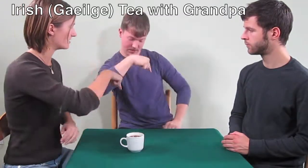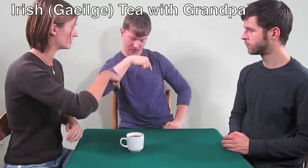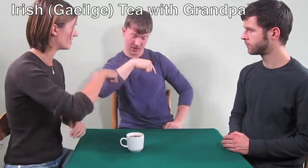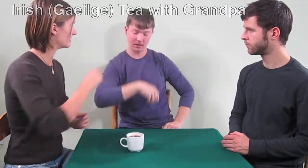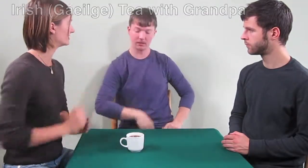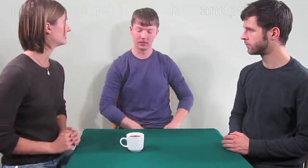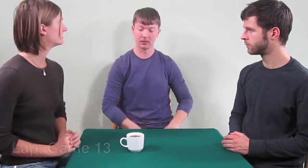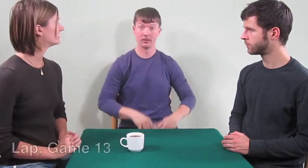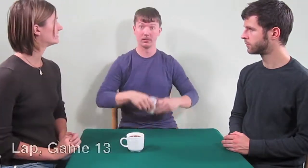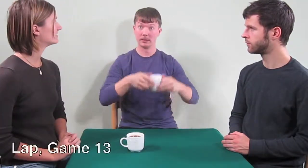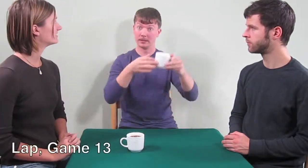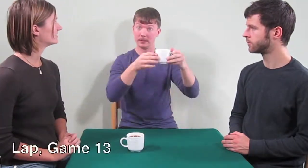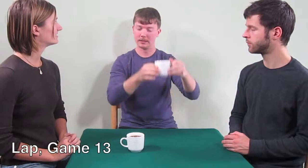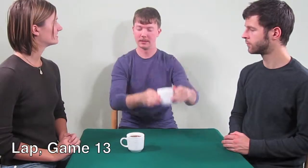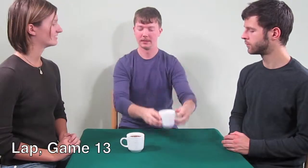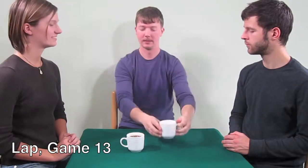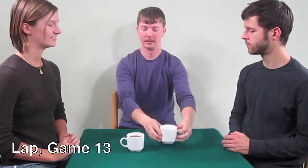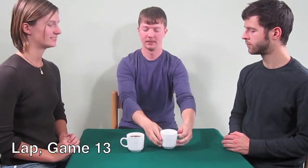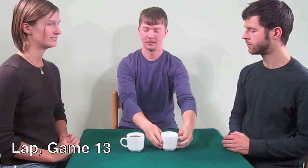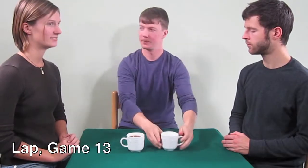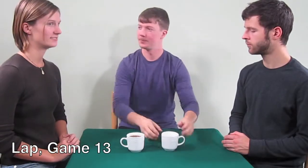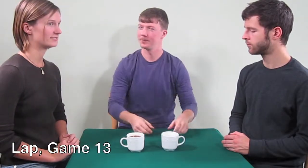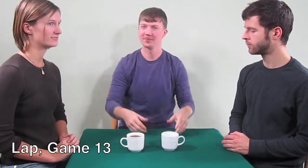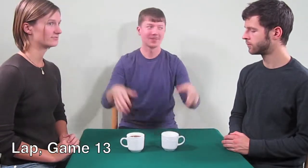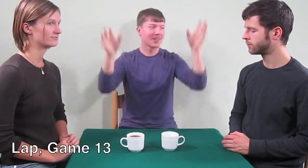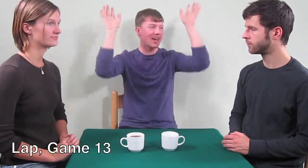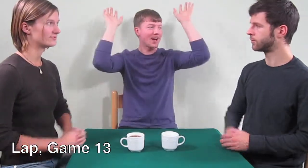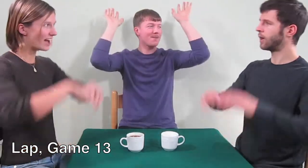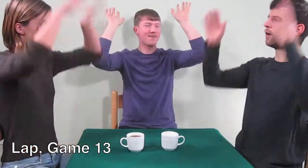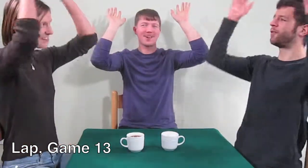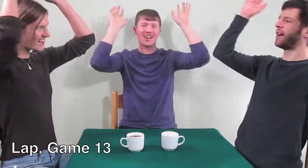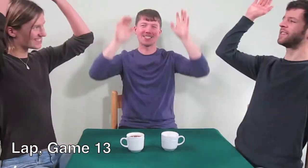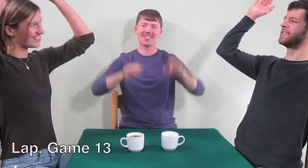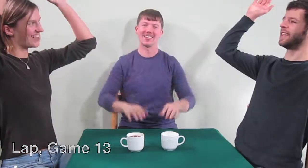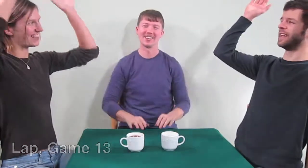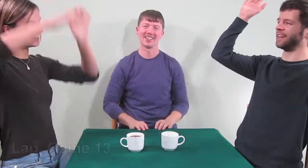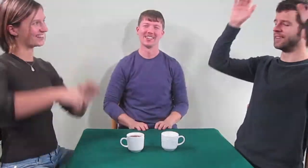an sin. How fascinating!